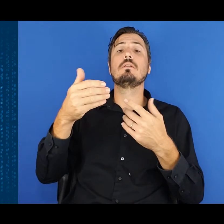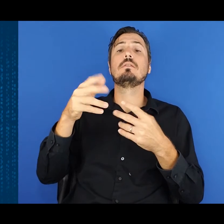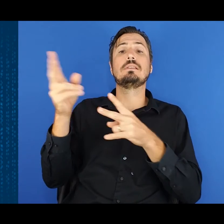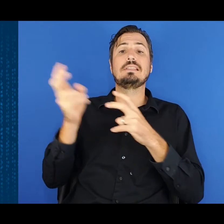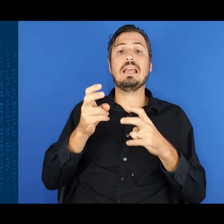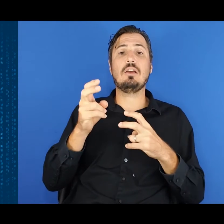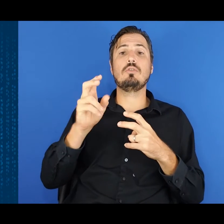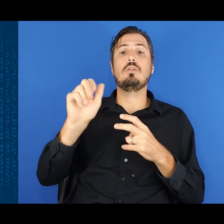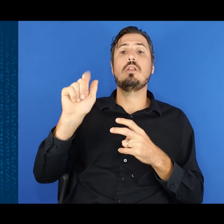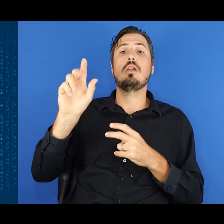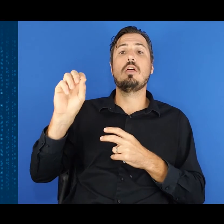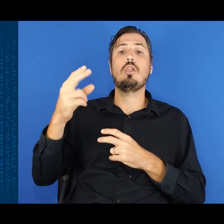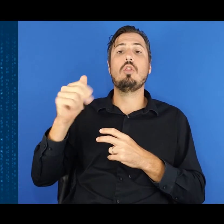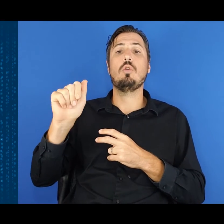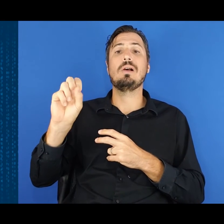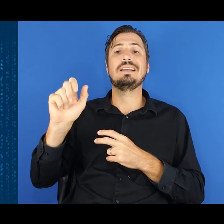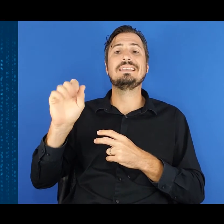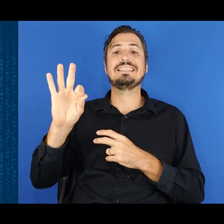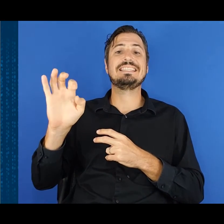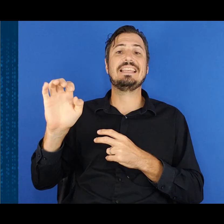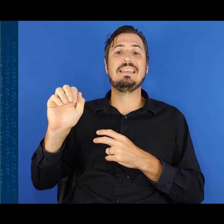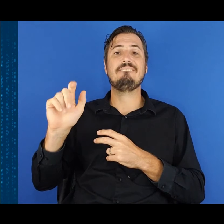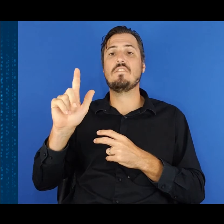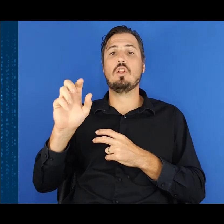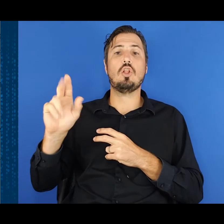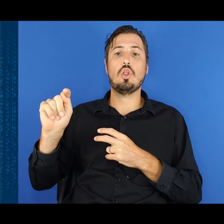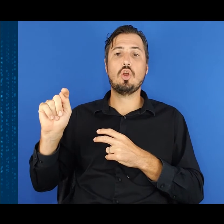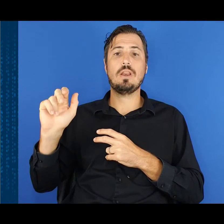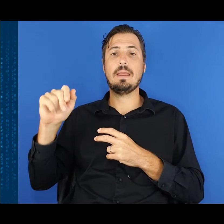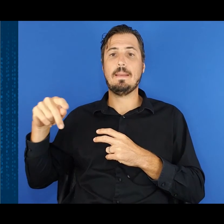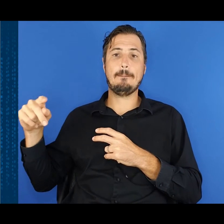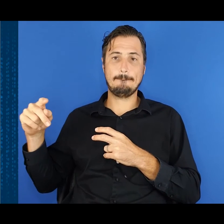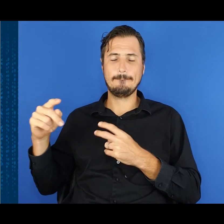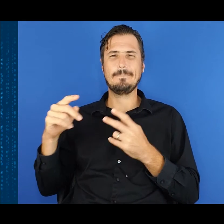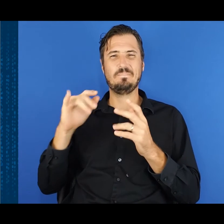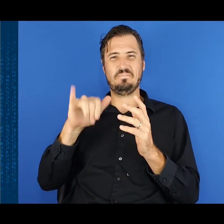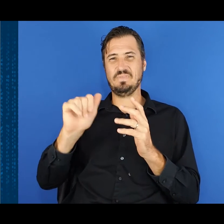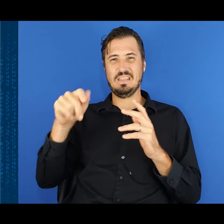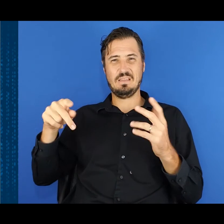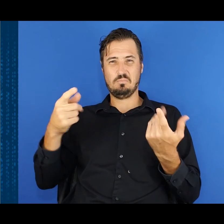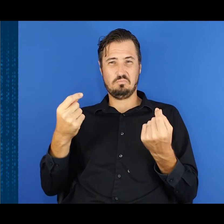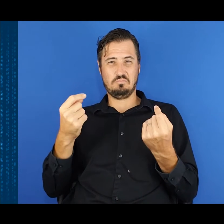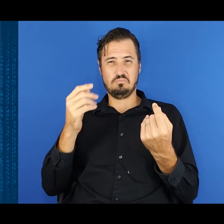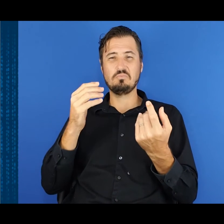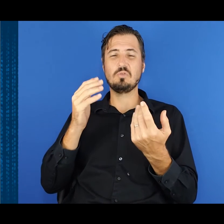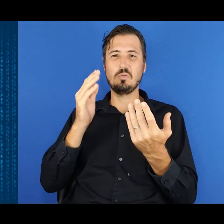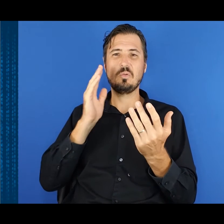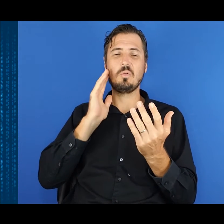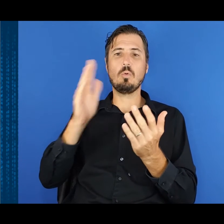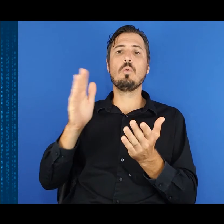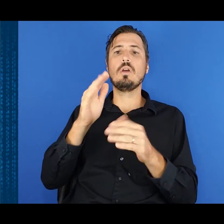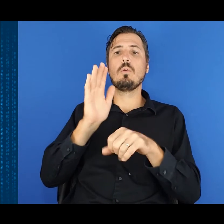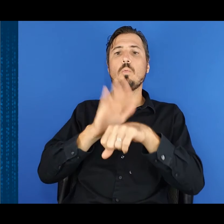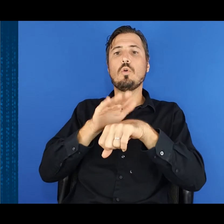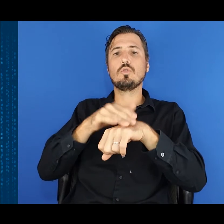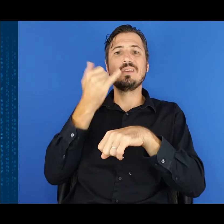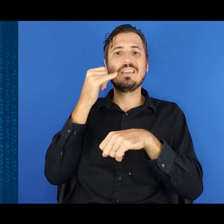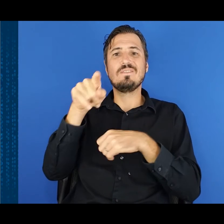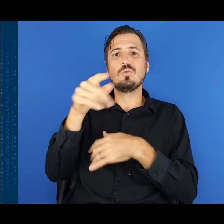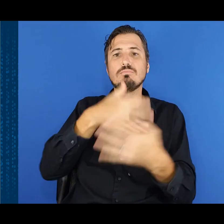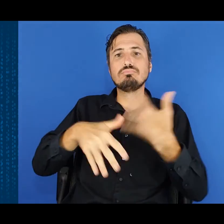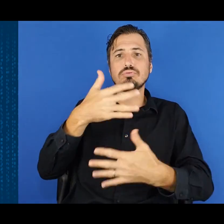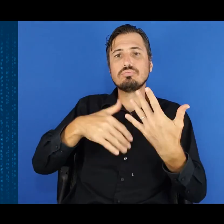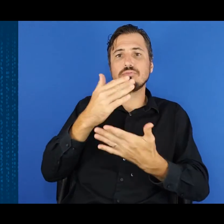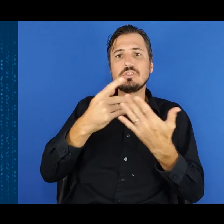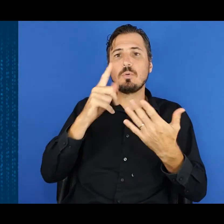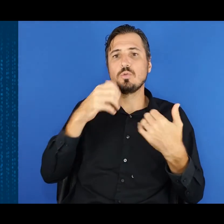an official exposure notification which alerts you if you have been in close contact with someone exposed to COVID-19. This app does not